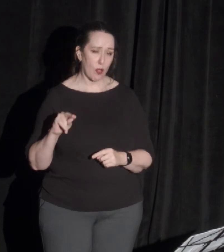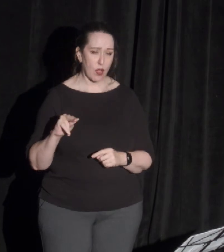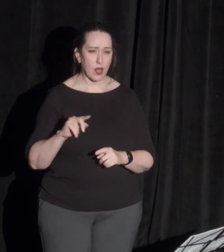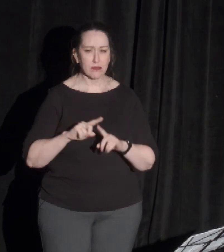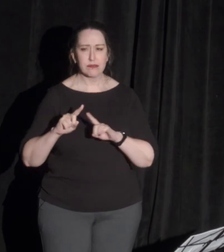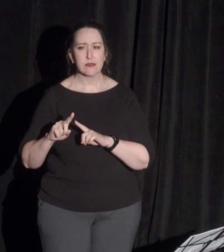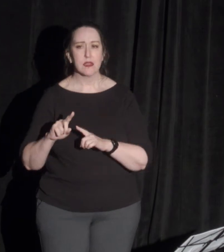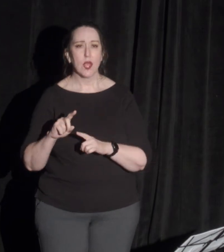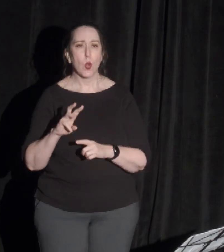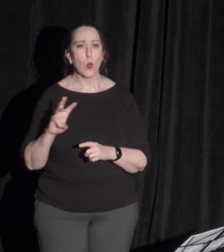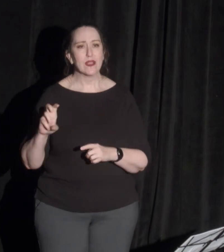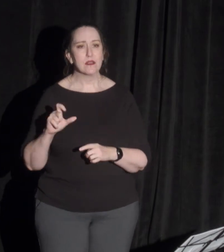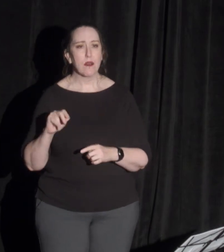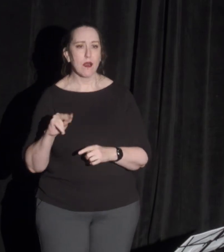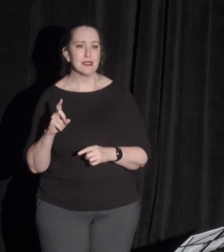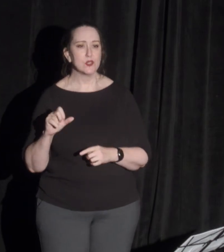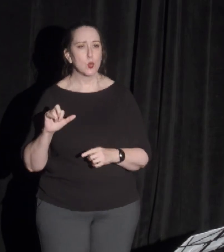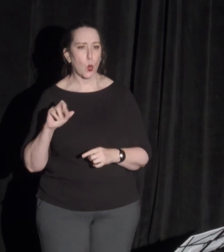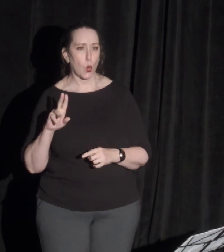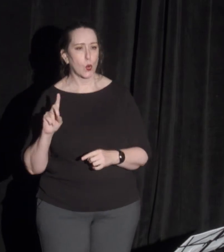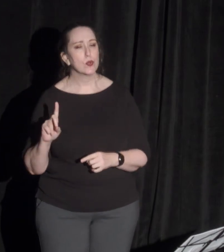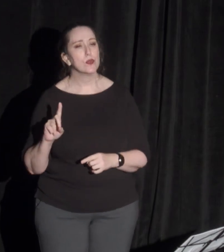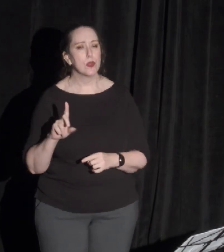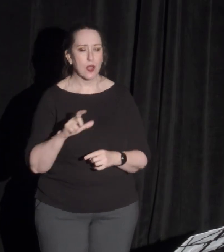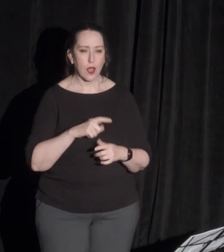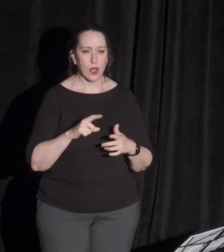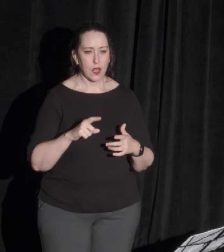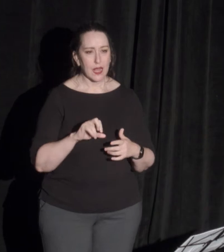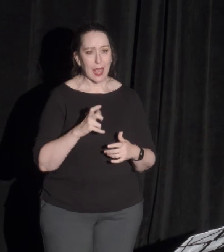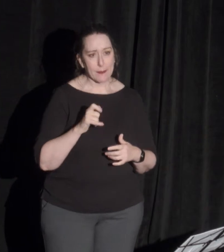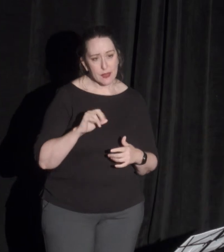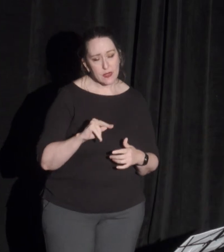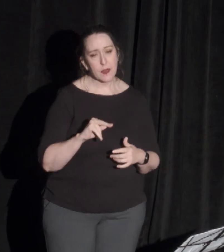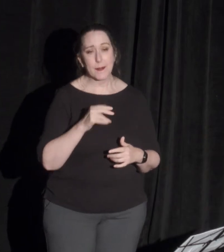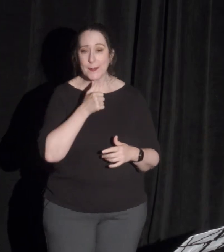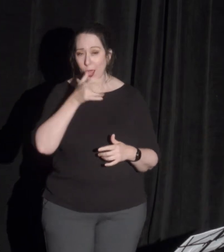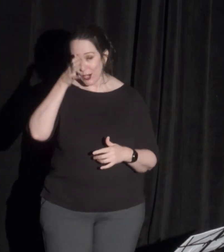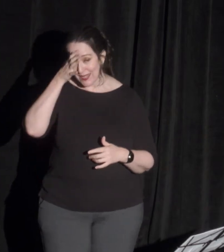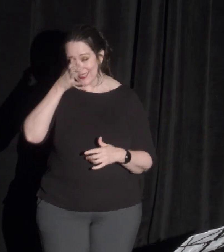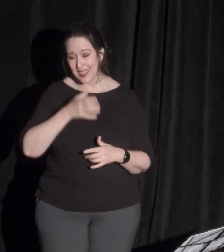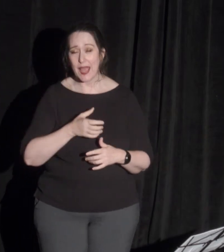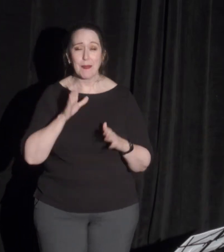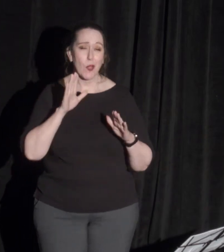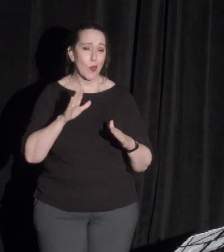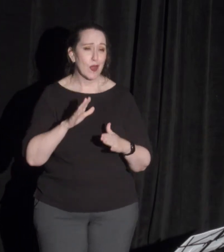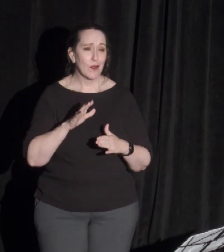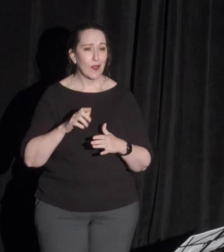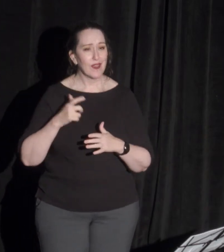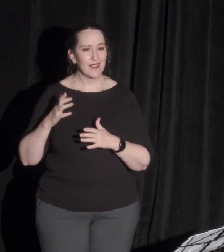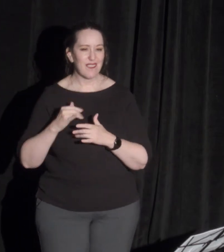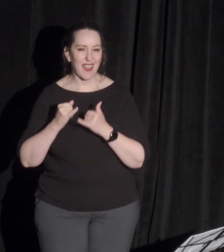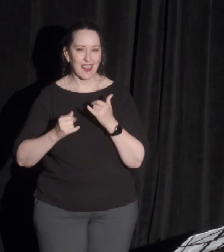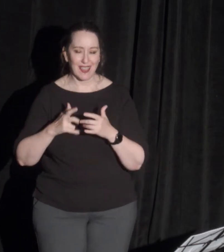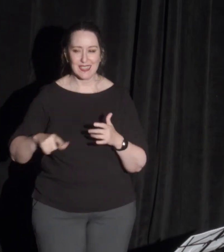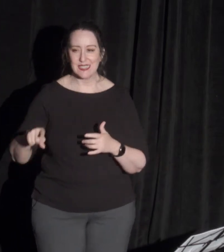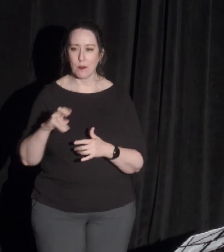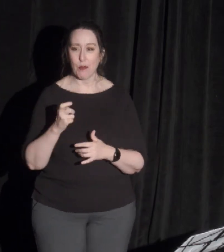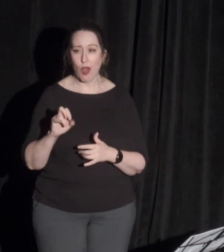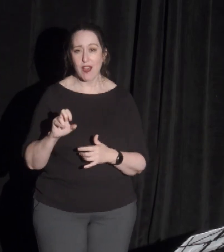Discord, Dr. Ian Watson of the University of Bremen, my parents, and of course my wonderful fellow finalists, Paul, Jason, Chris, Alex,